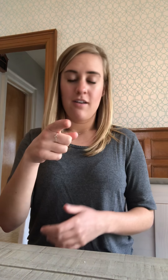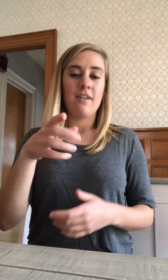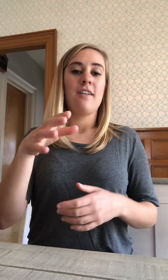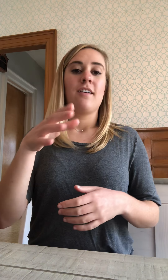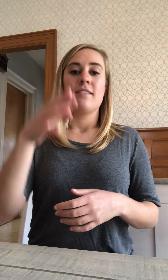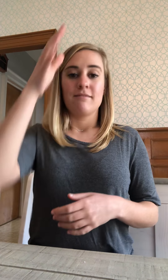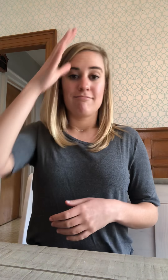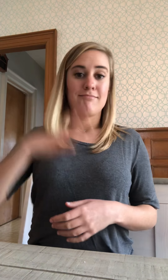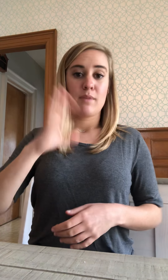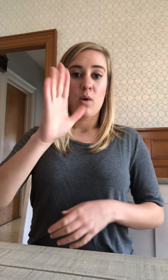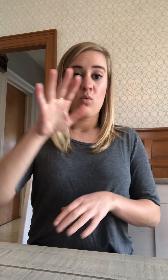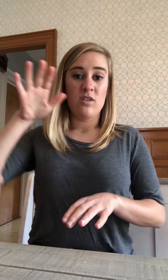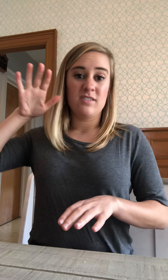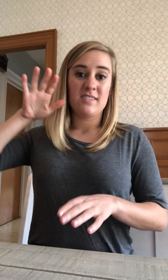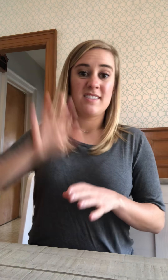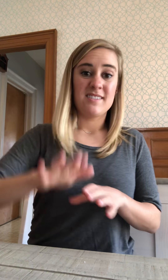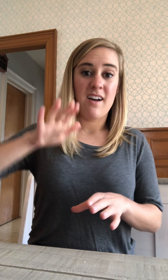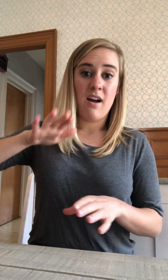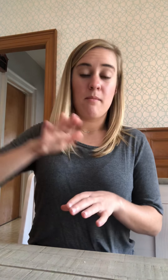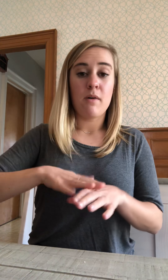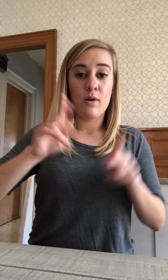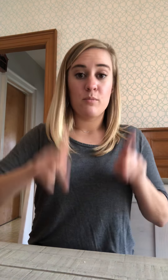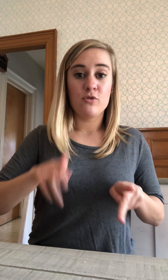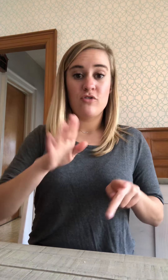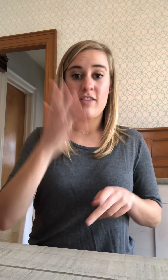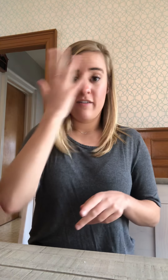here. You see this kind of injury.